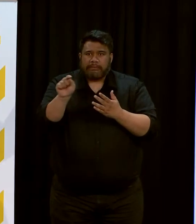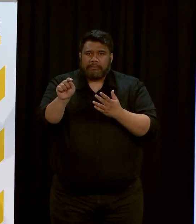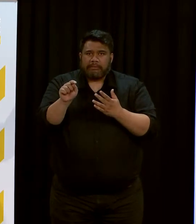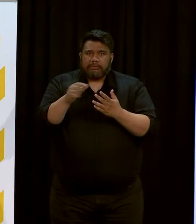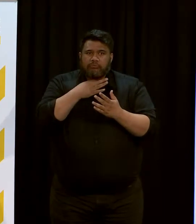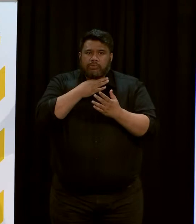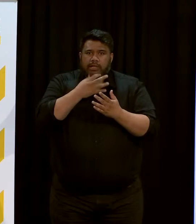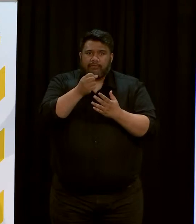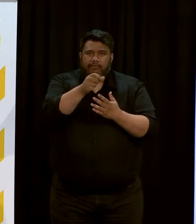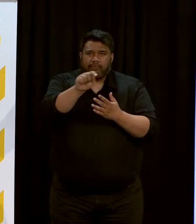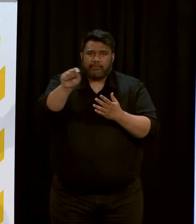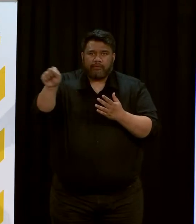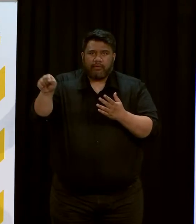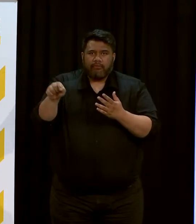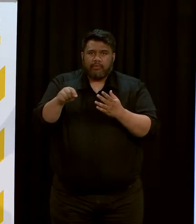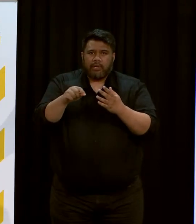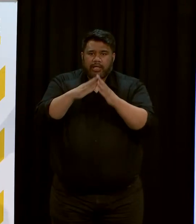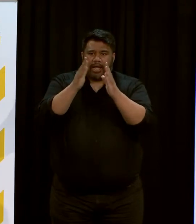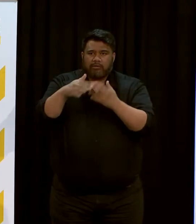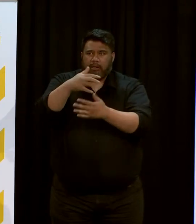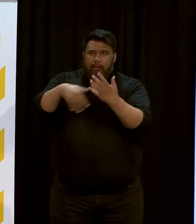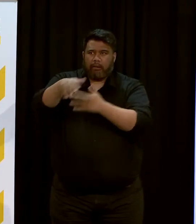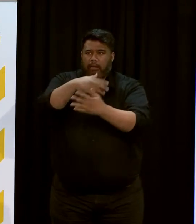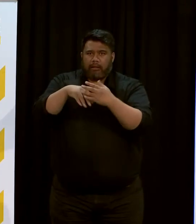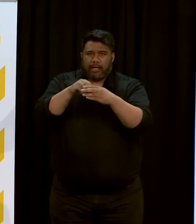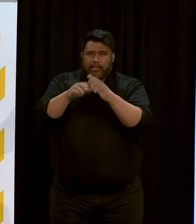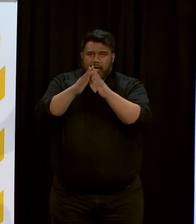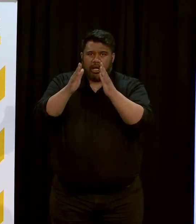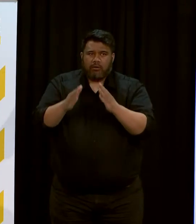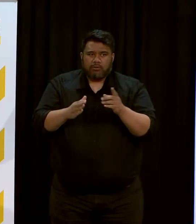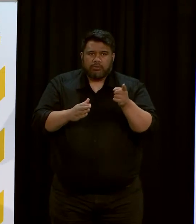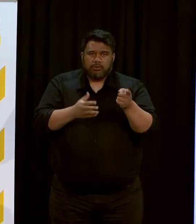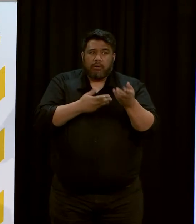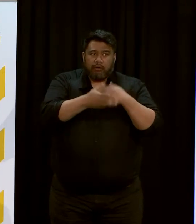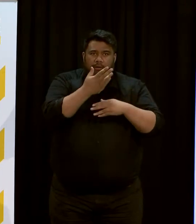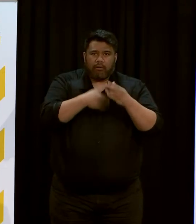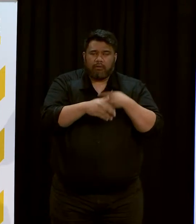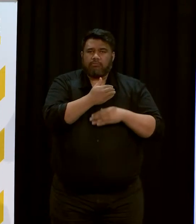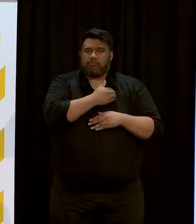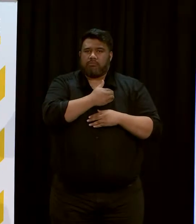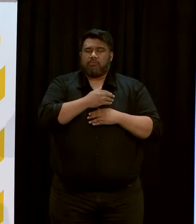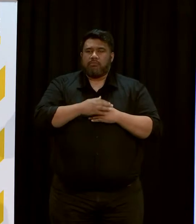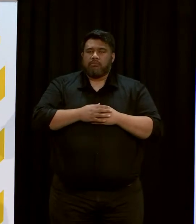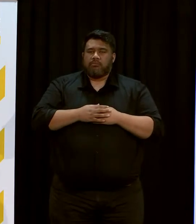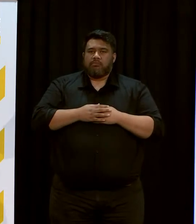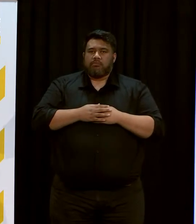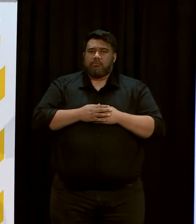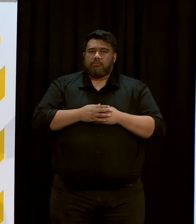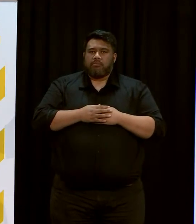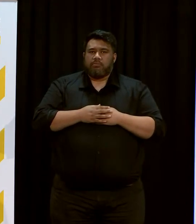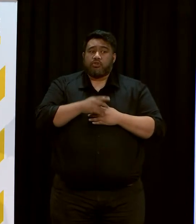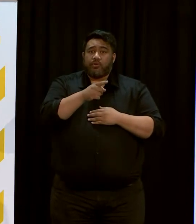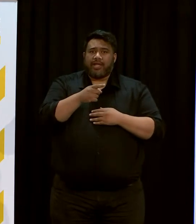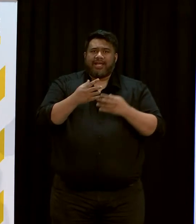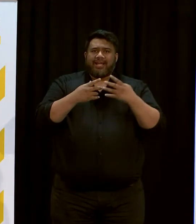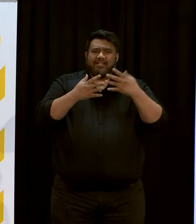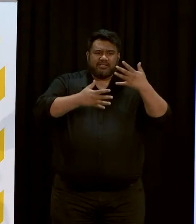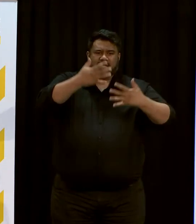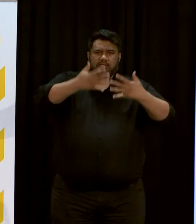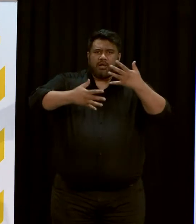households getting together indoor, so outside of the restrictions, which are contributing. And so when they did a breakdown